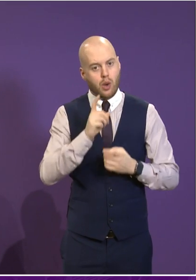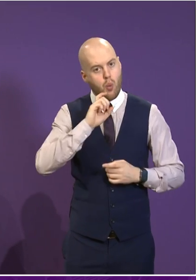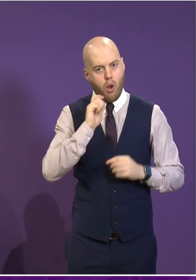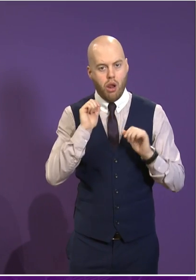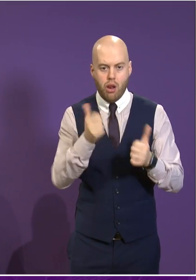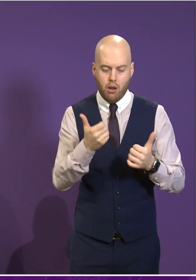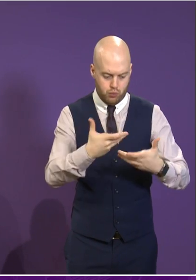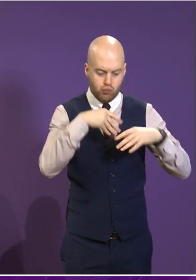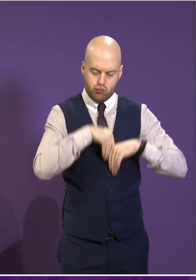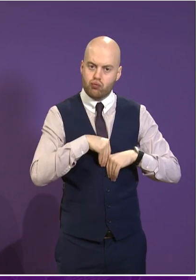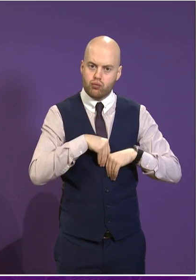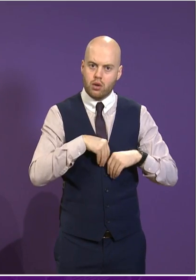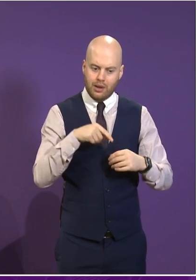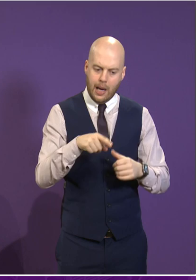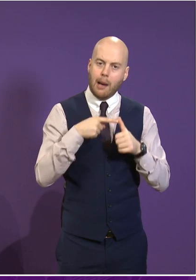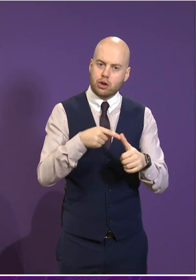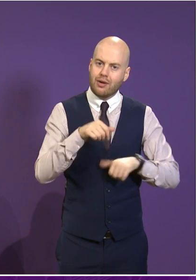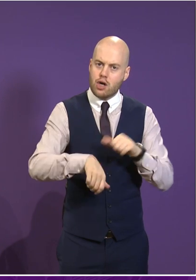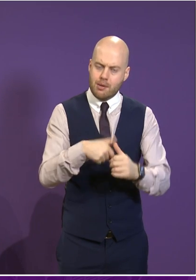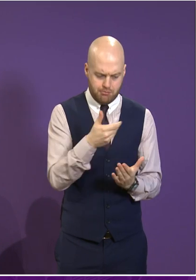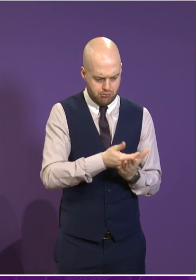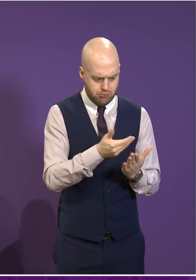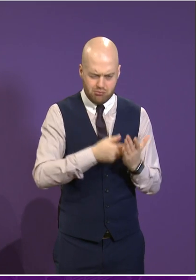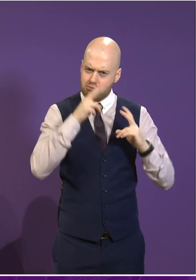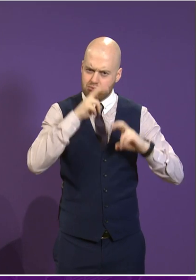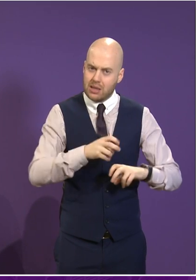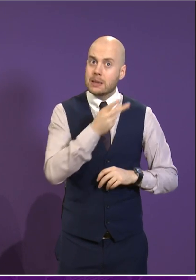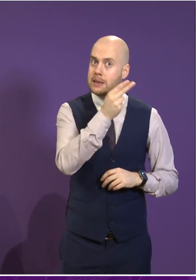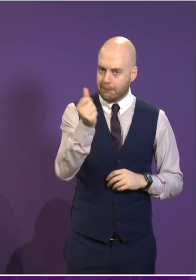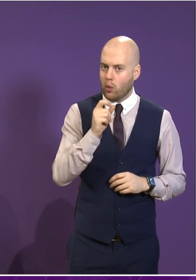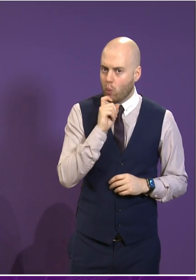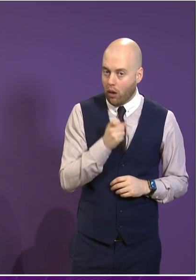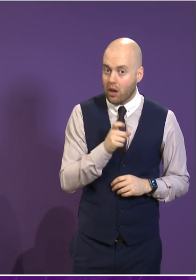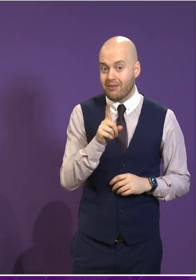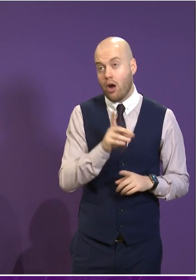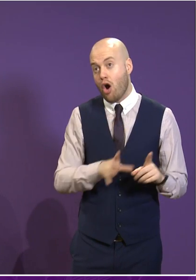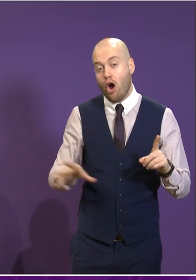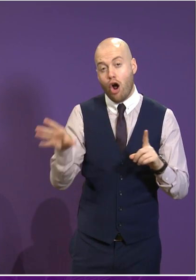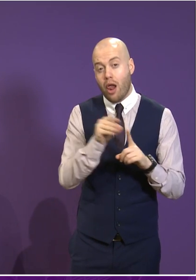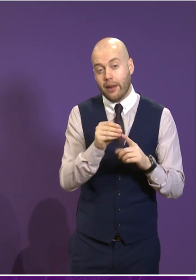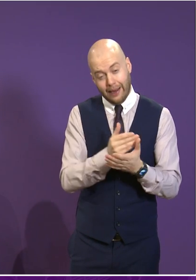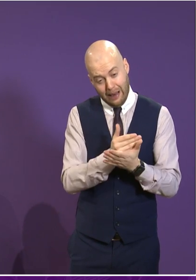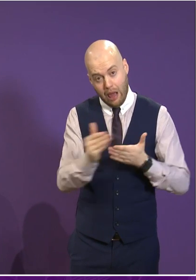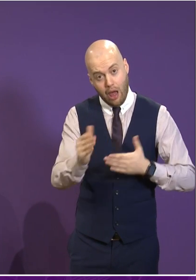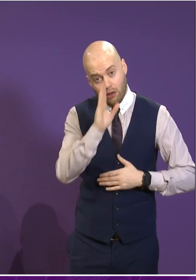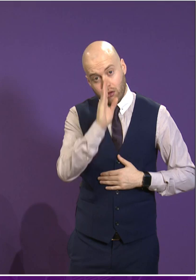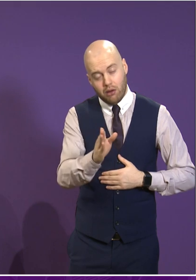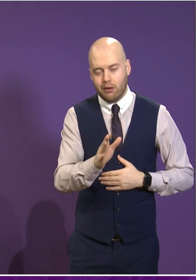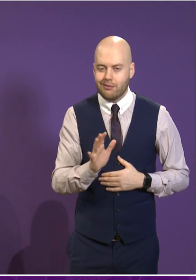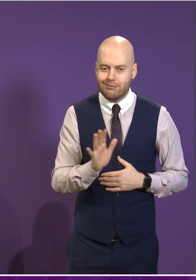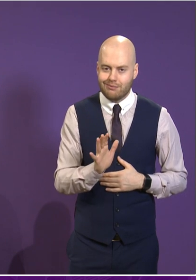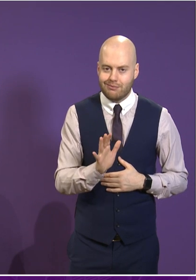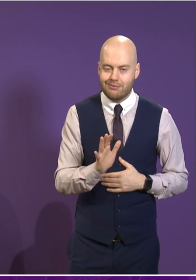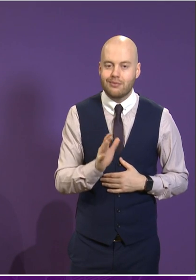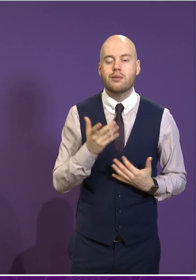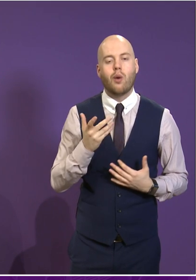contextualised admissions. But one of the issues is this is not necessarily entire transparency and consistency across all of them. So one of the